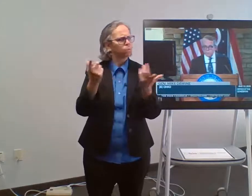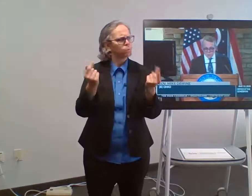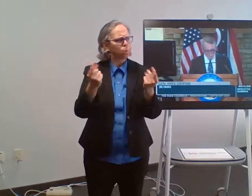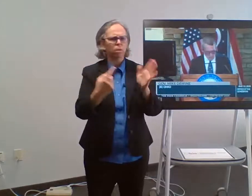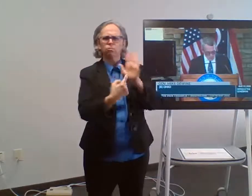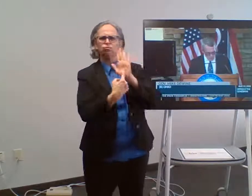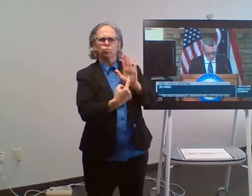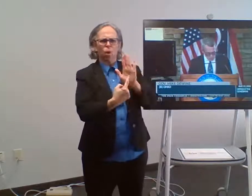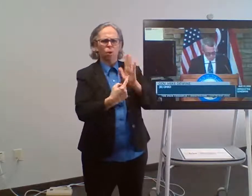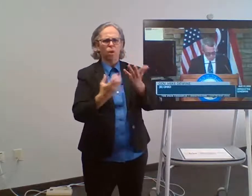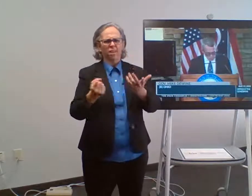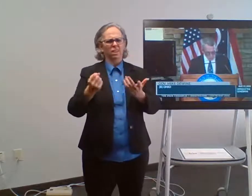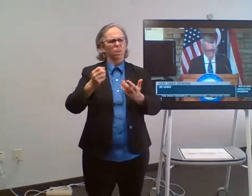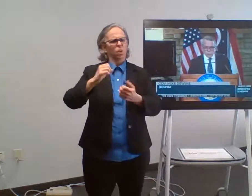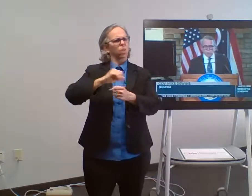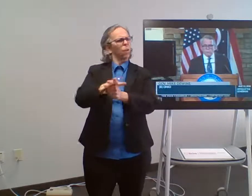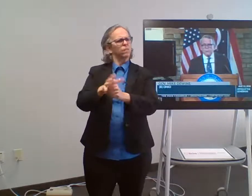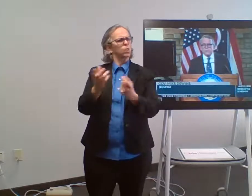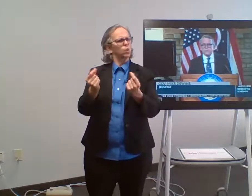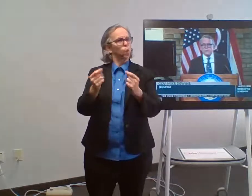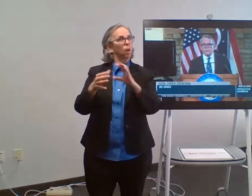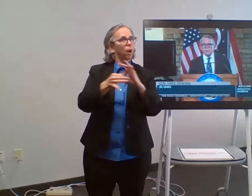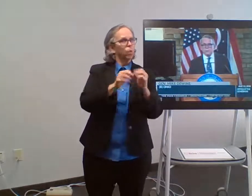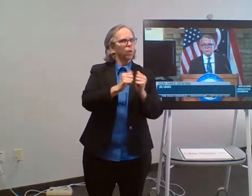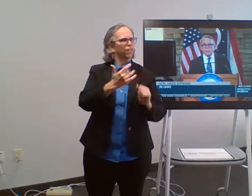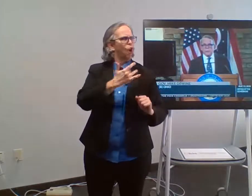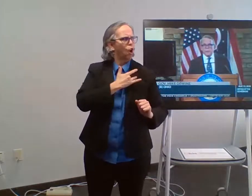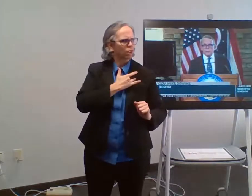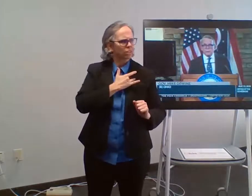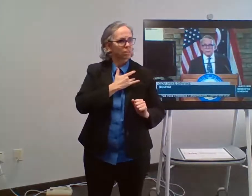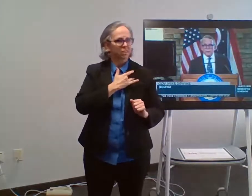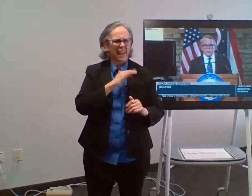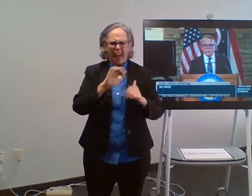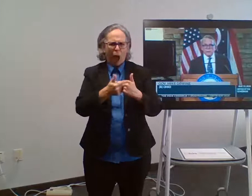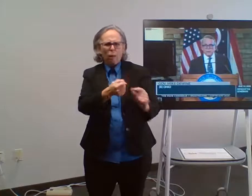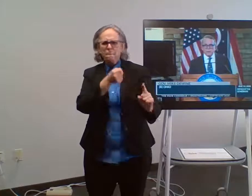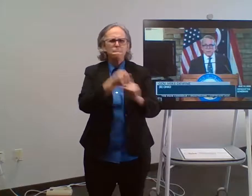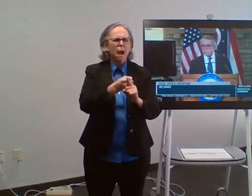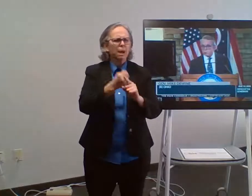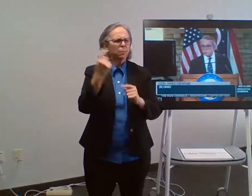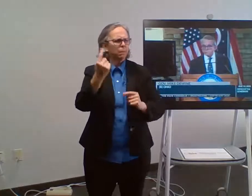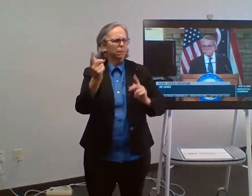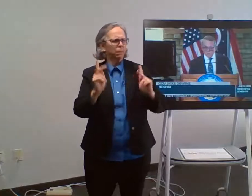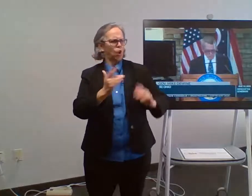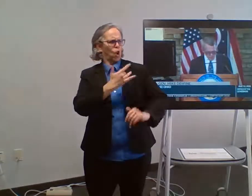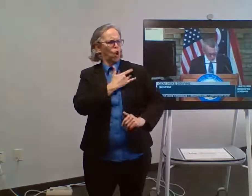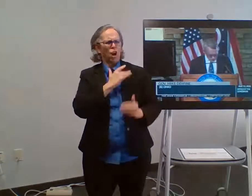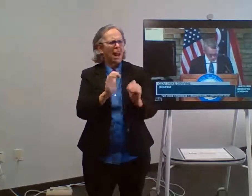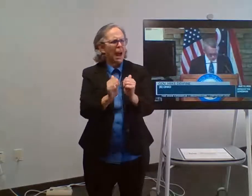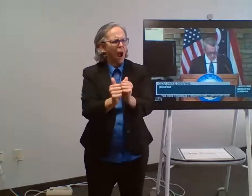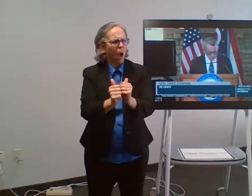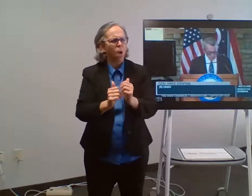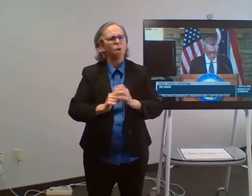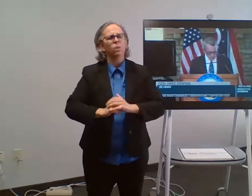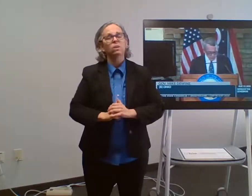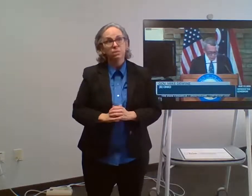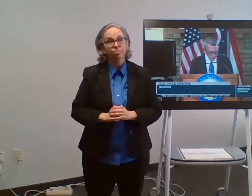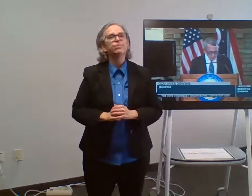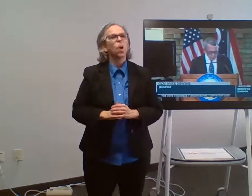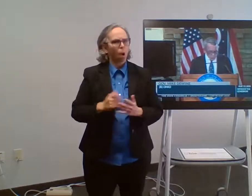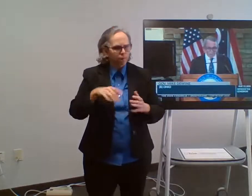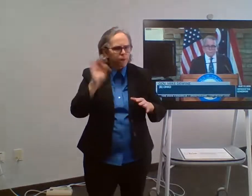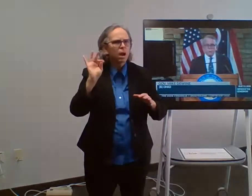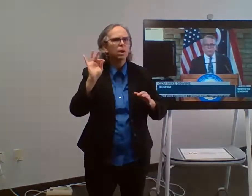heart. And so we thought we would look at this a little bit today through the eyes of an expert. This